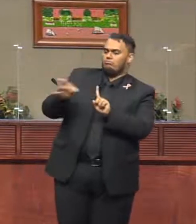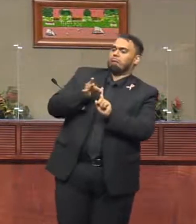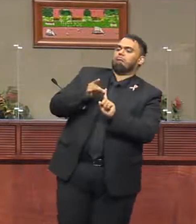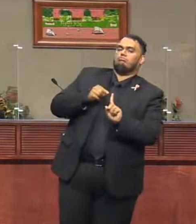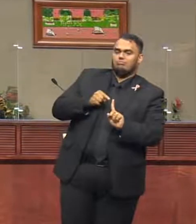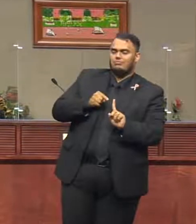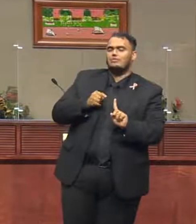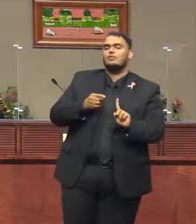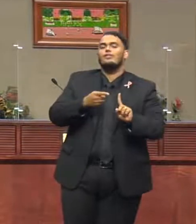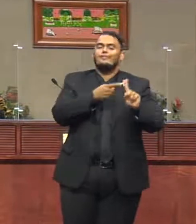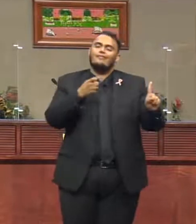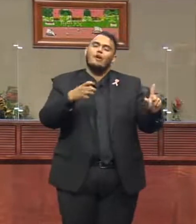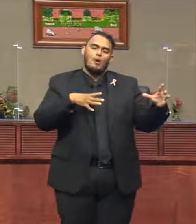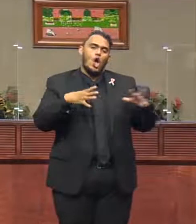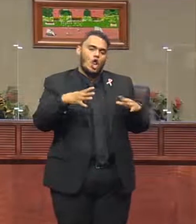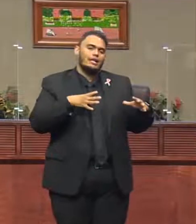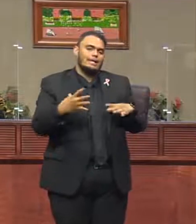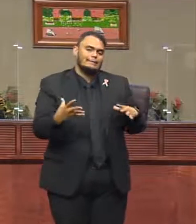holidays specifically.